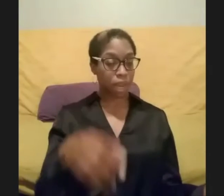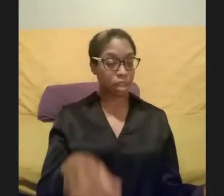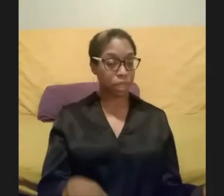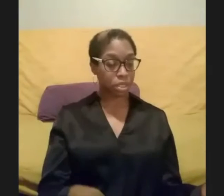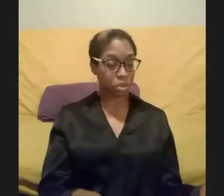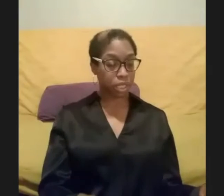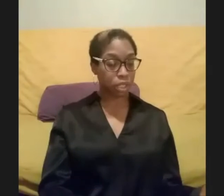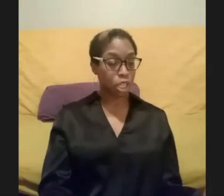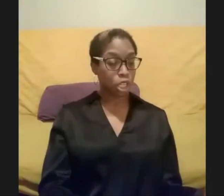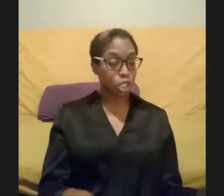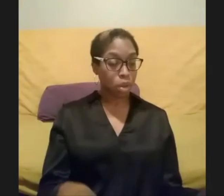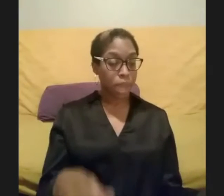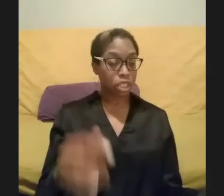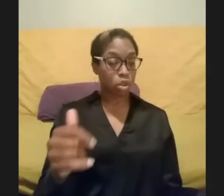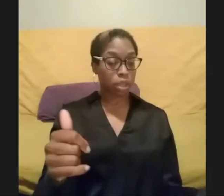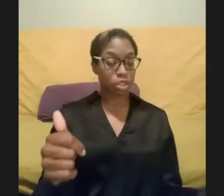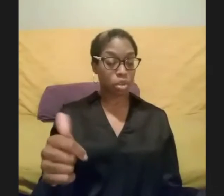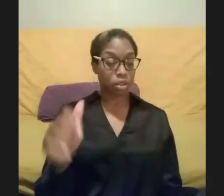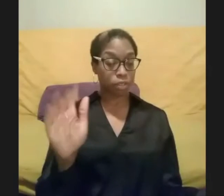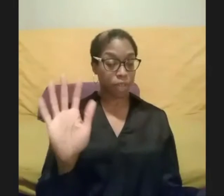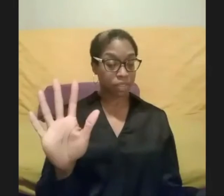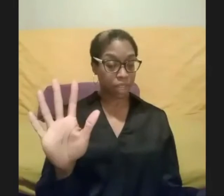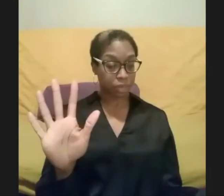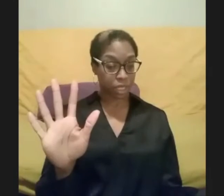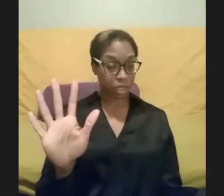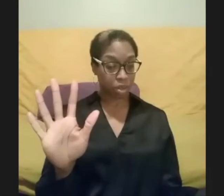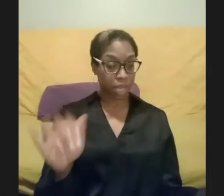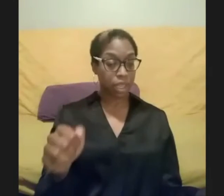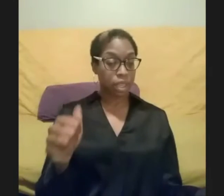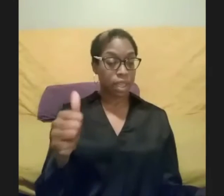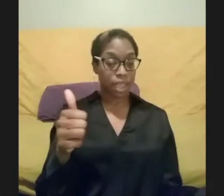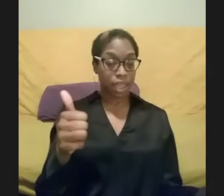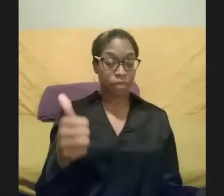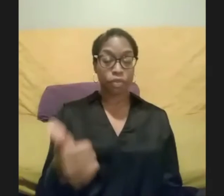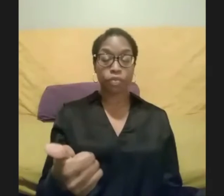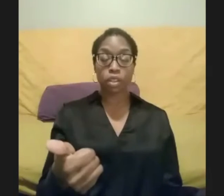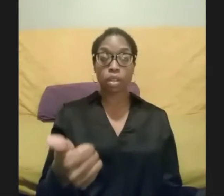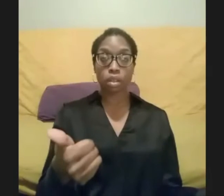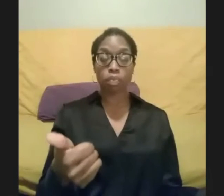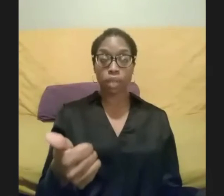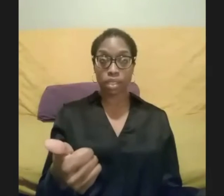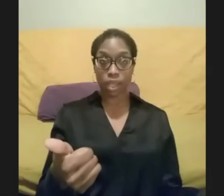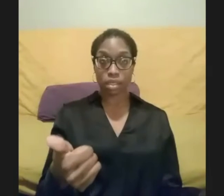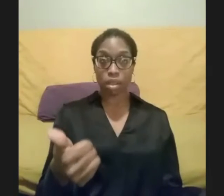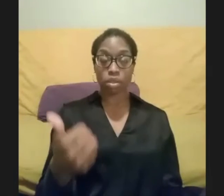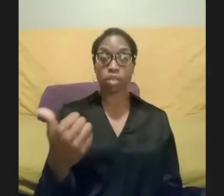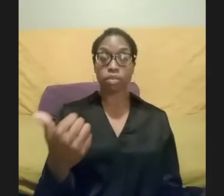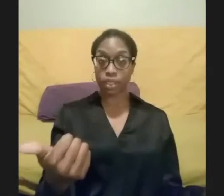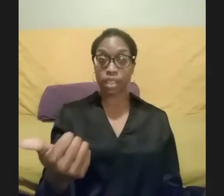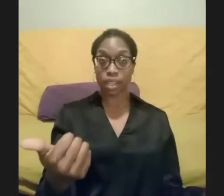not be so clear. So going back to the colon cancer screen, there are 5 types here. Okay. Fecal occult blood test, also called FIT test.